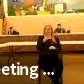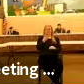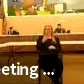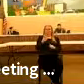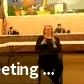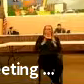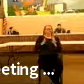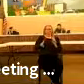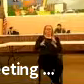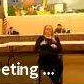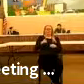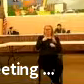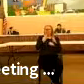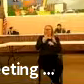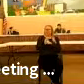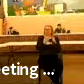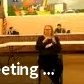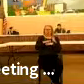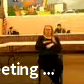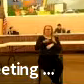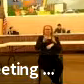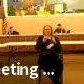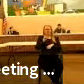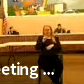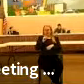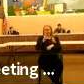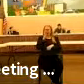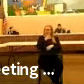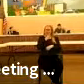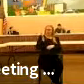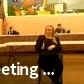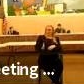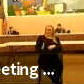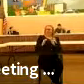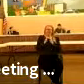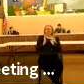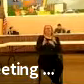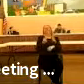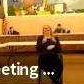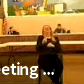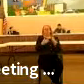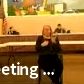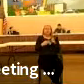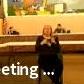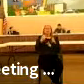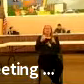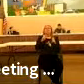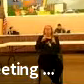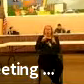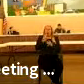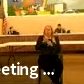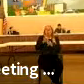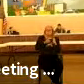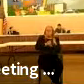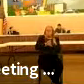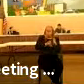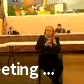the non-agricultural parcel. A Parker School